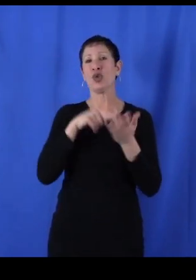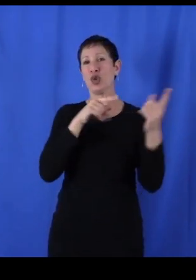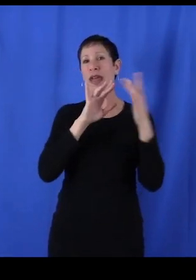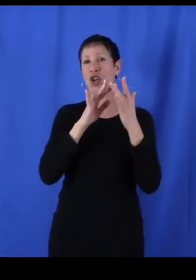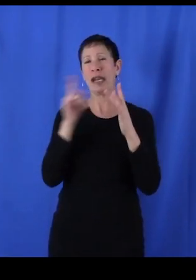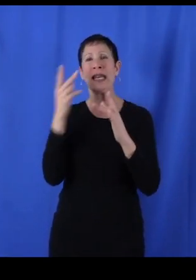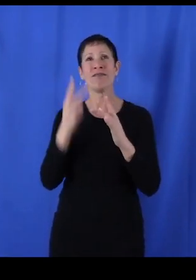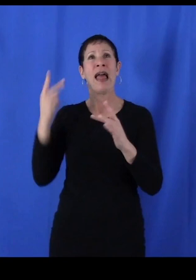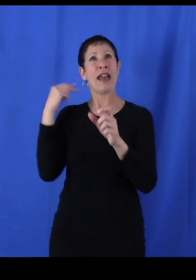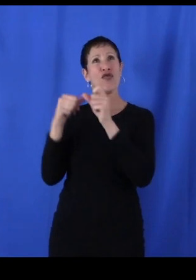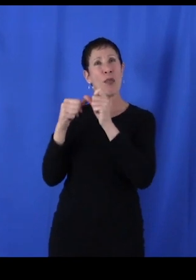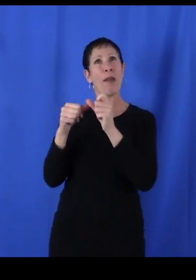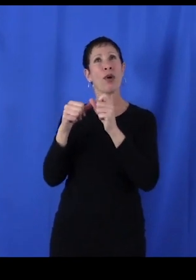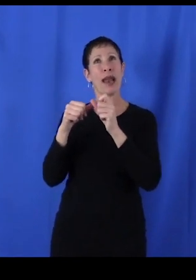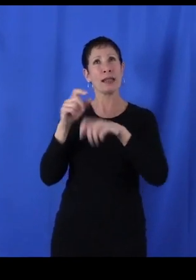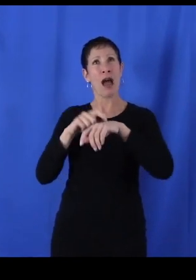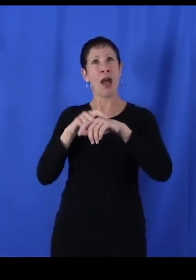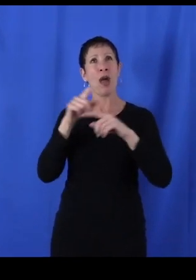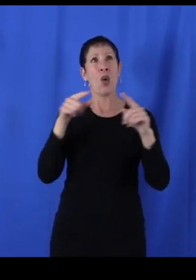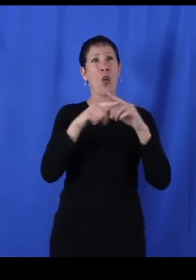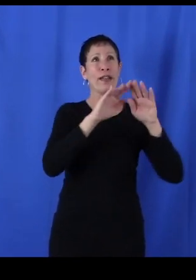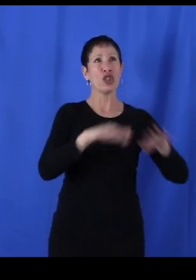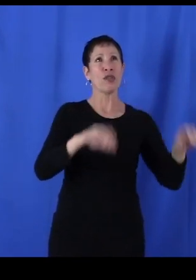because he remembered the time when children could be